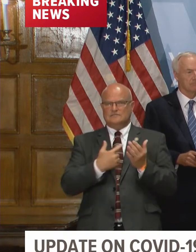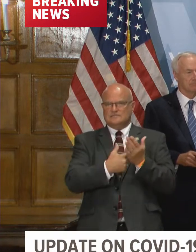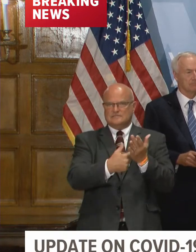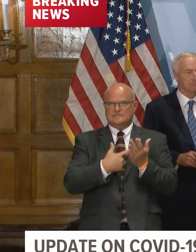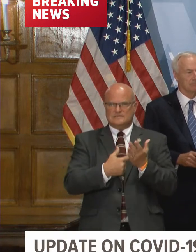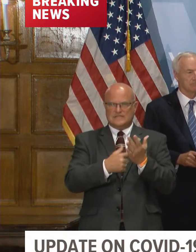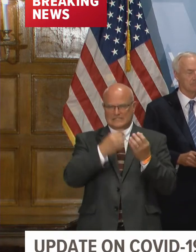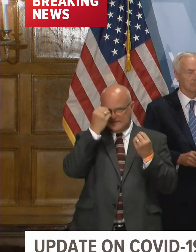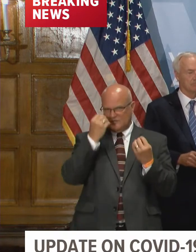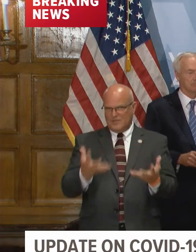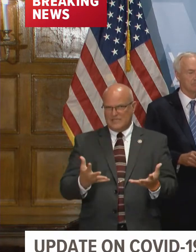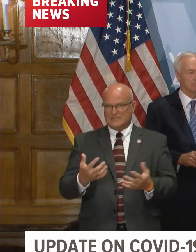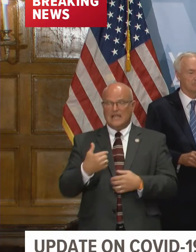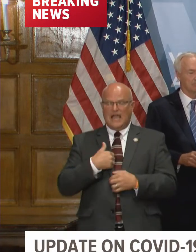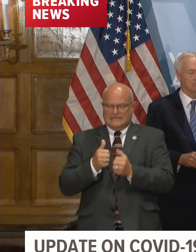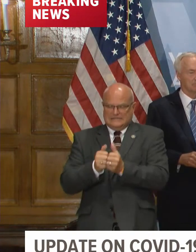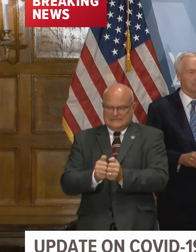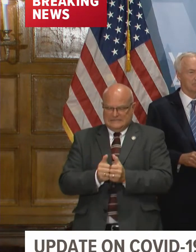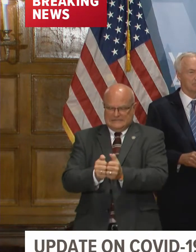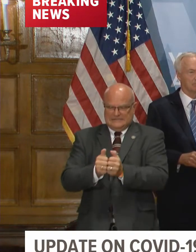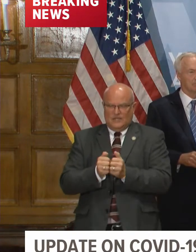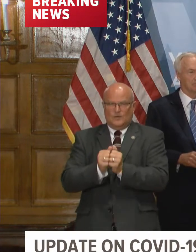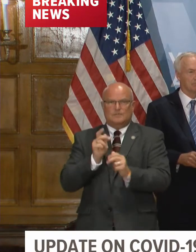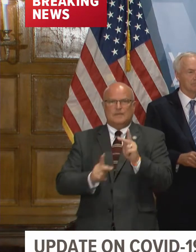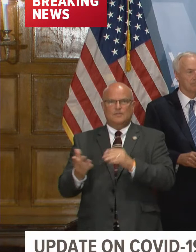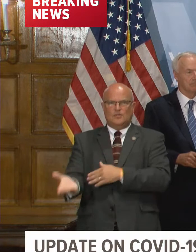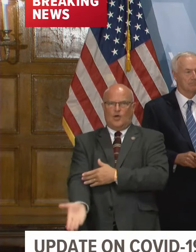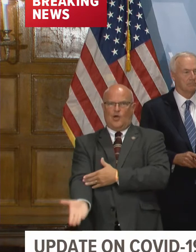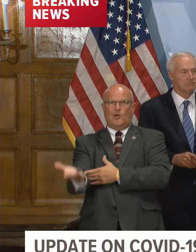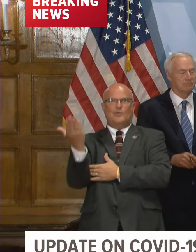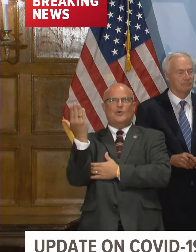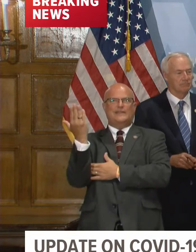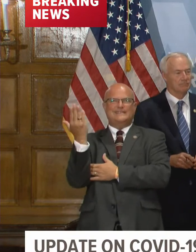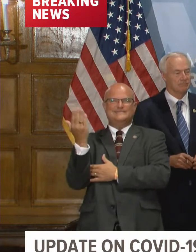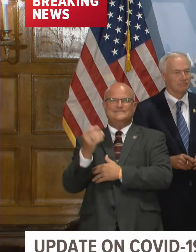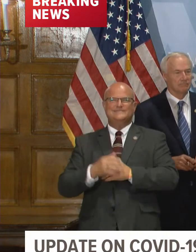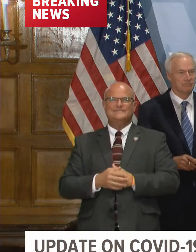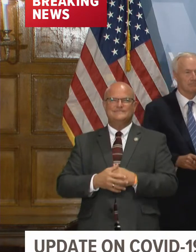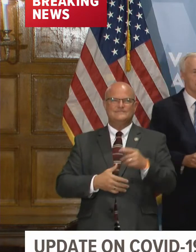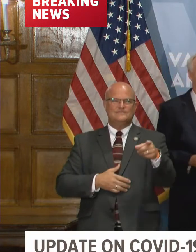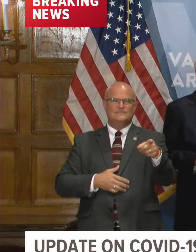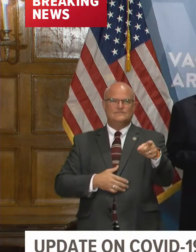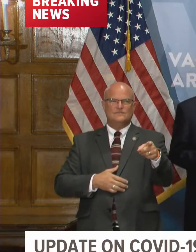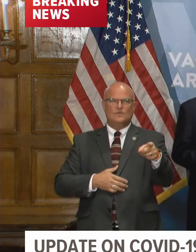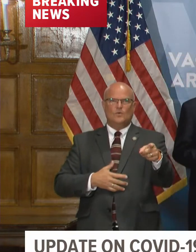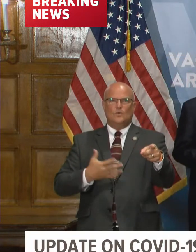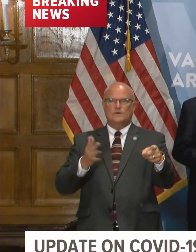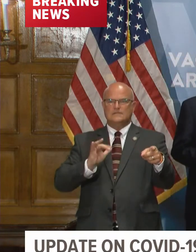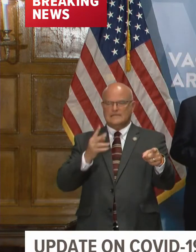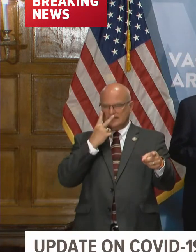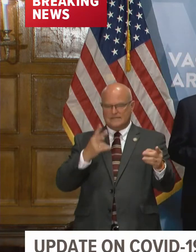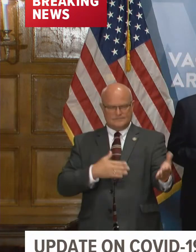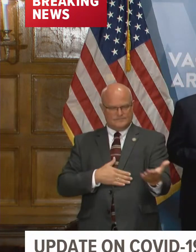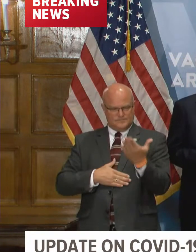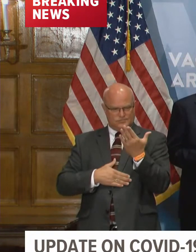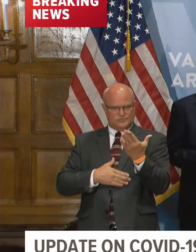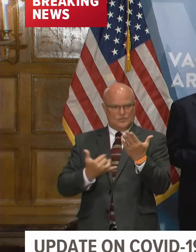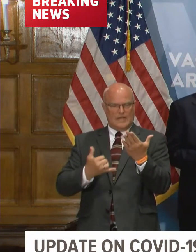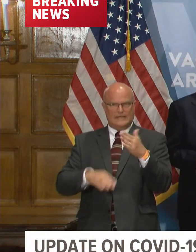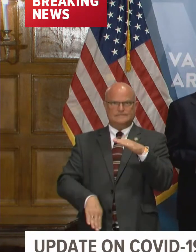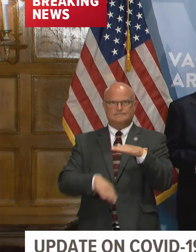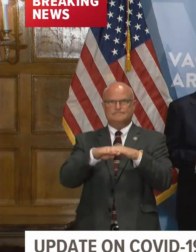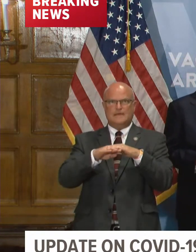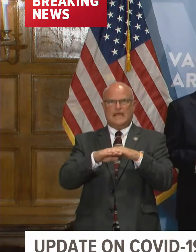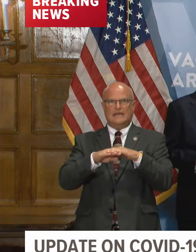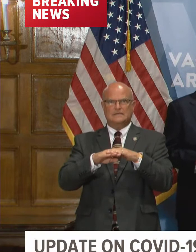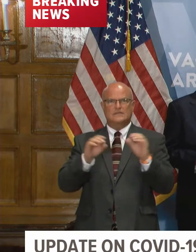In fact, I've been texting with them all morning, so. What's it like to see that we're at this point in the